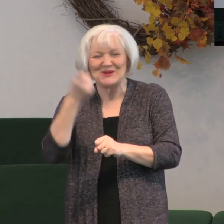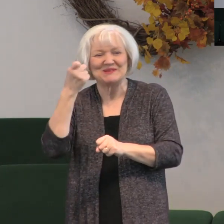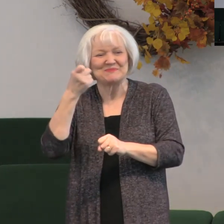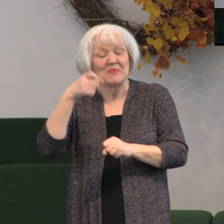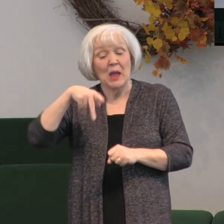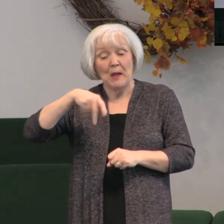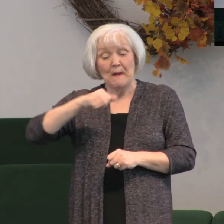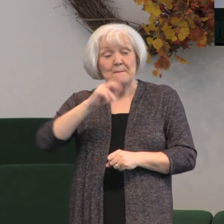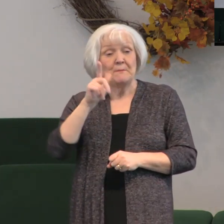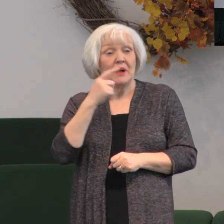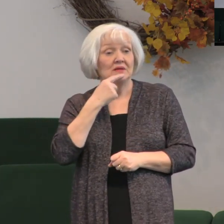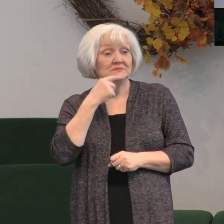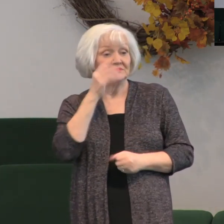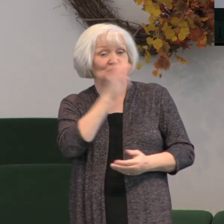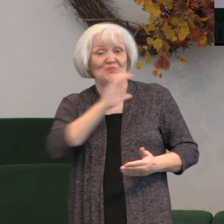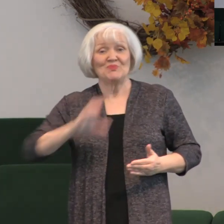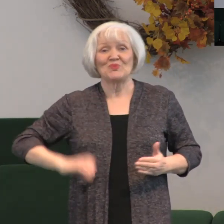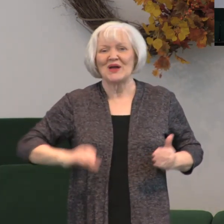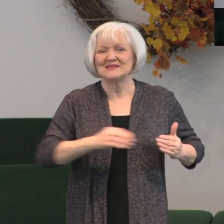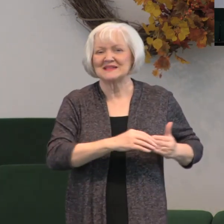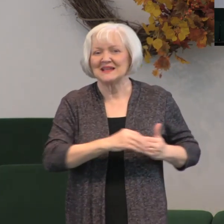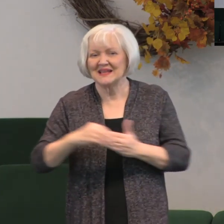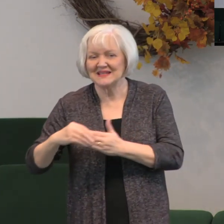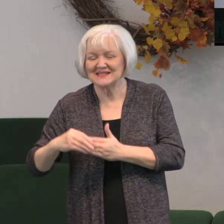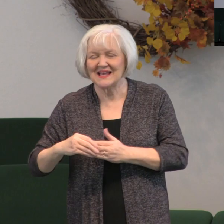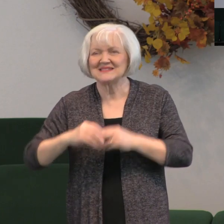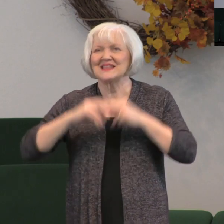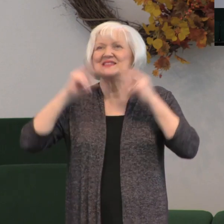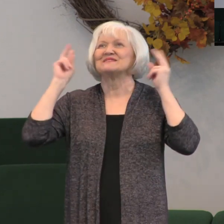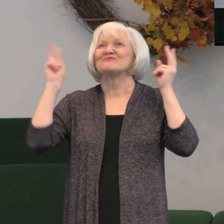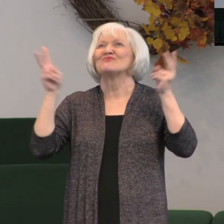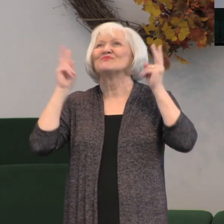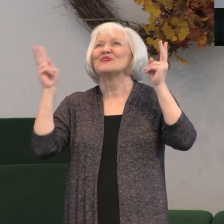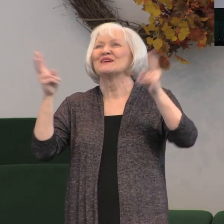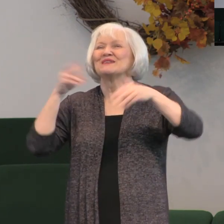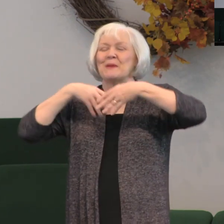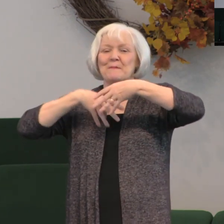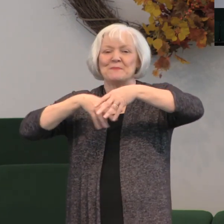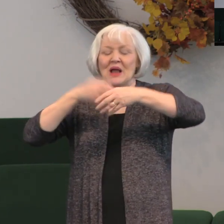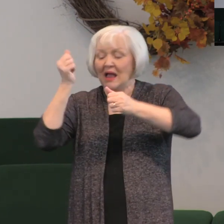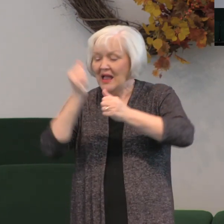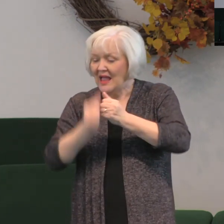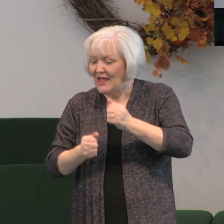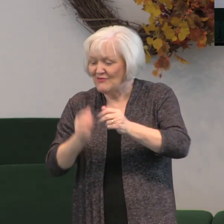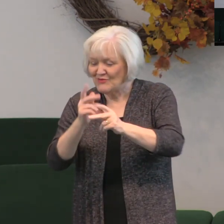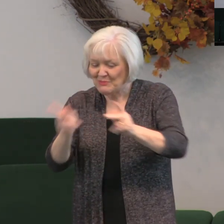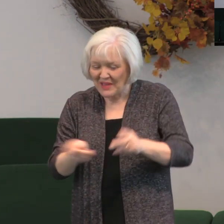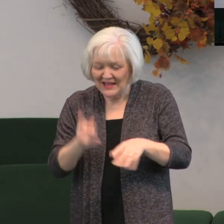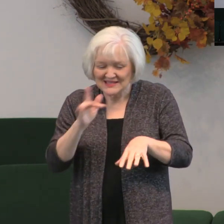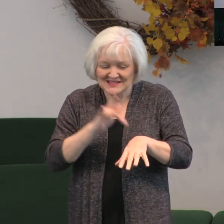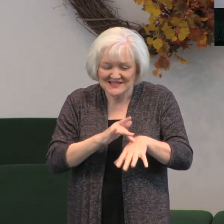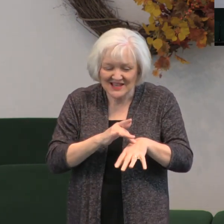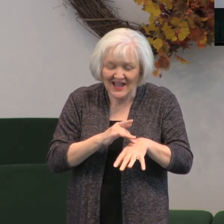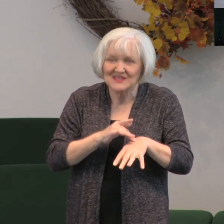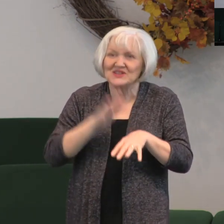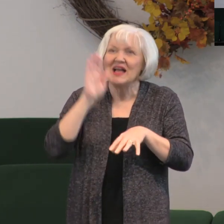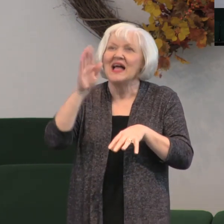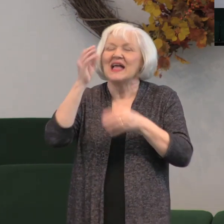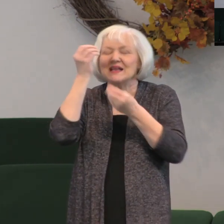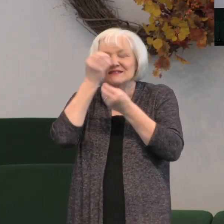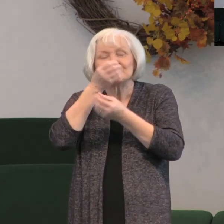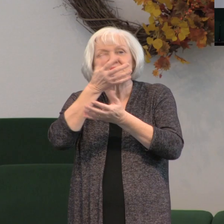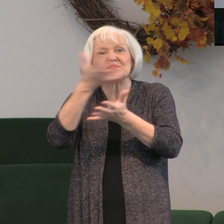Christ leads us in a triumphal procession that everywhere we go we are spreading this message that a